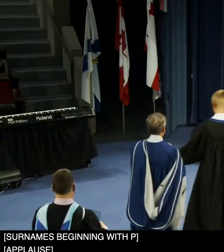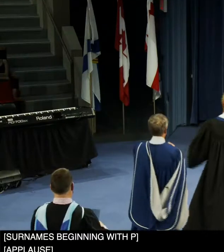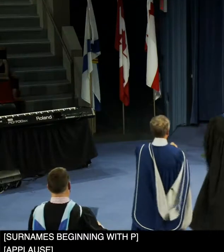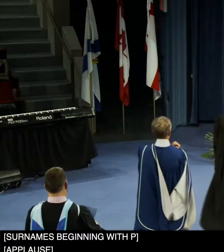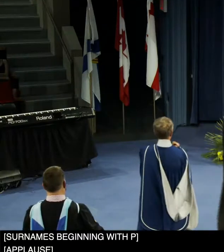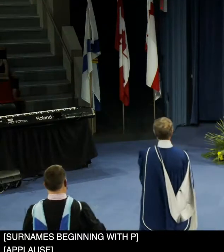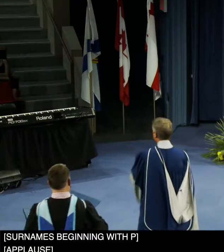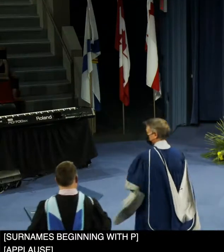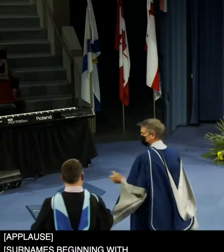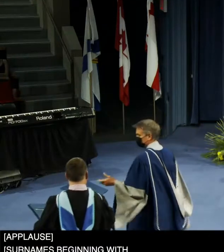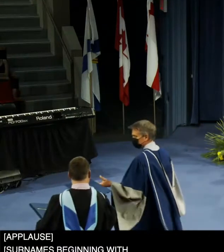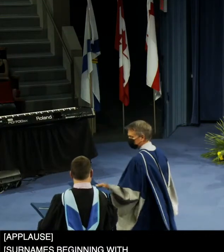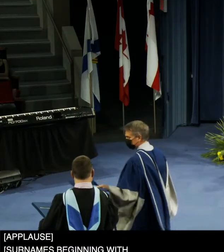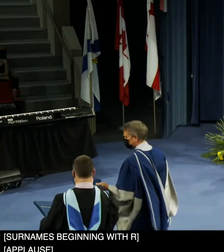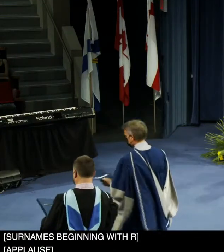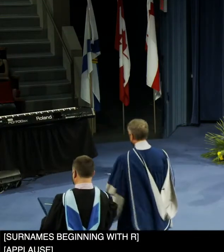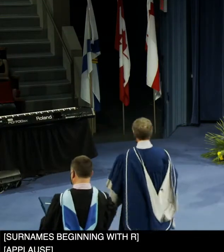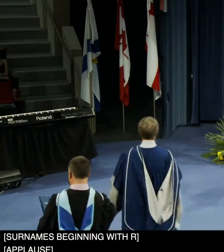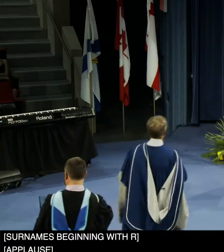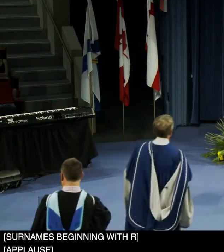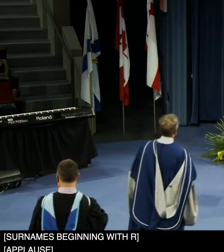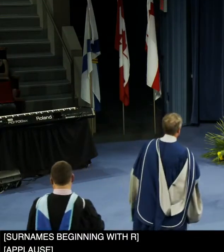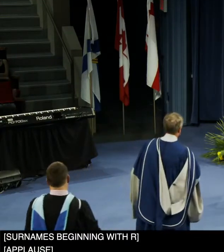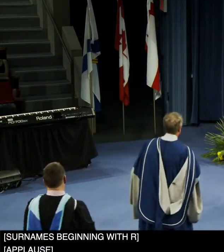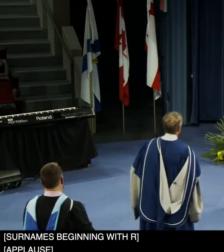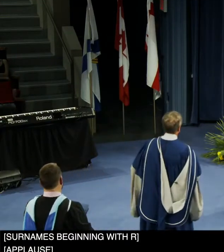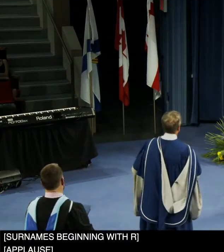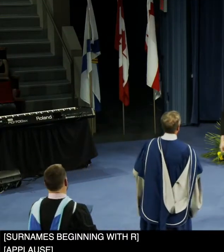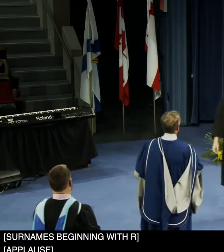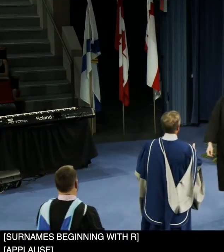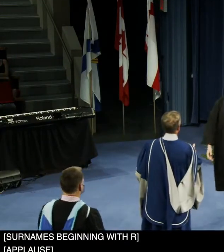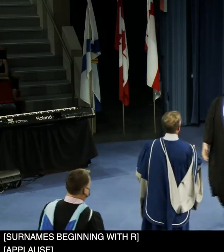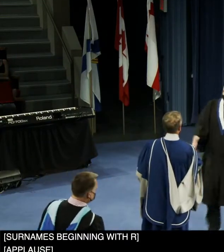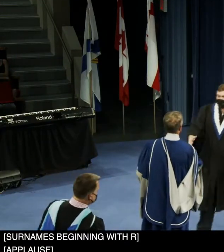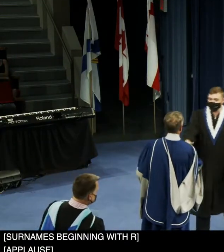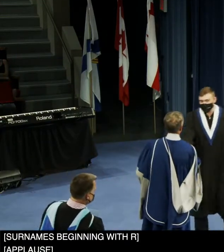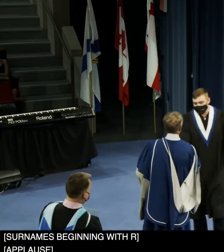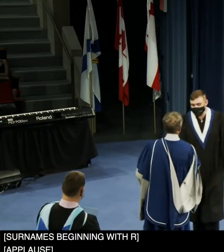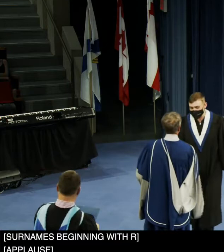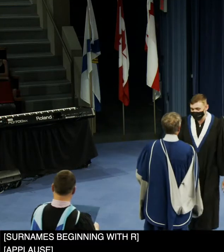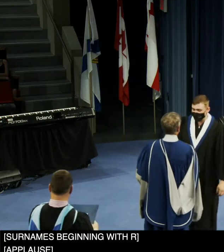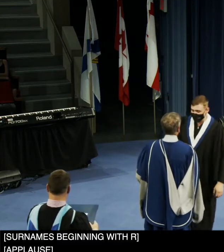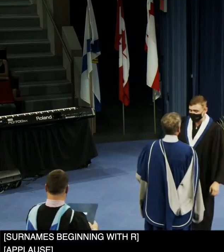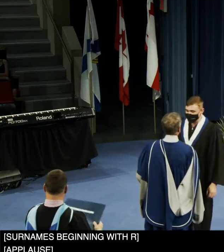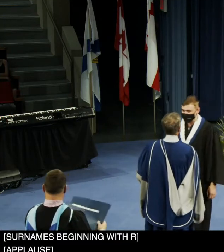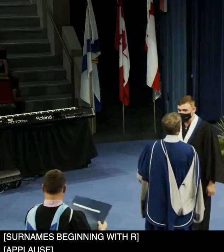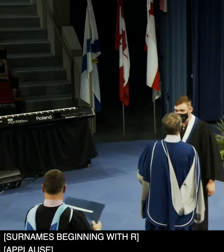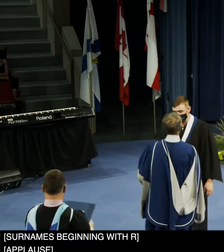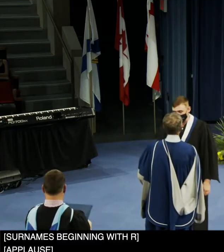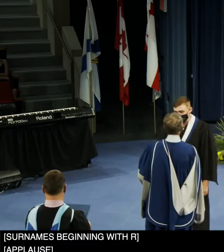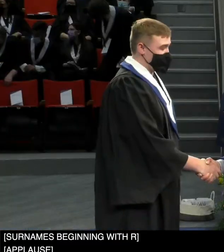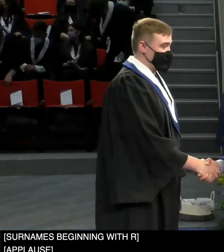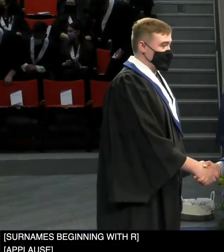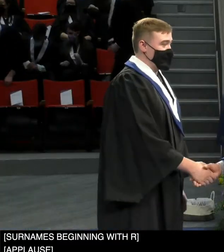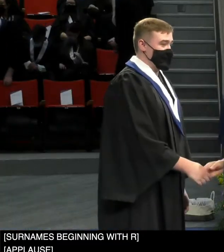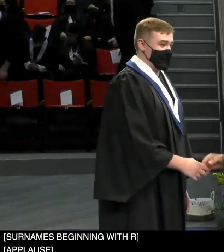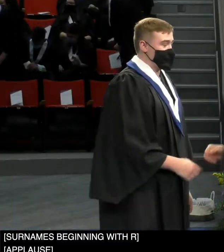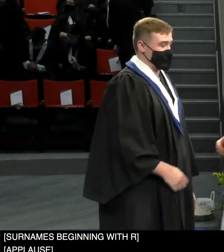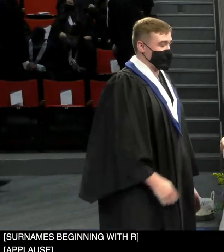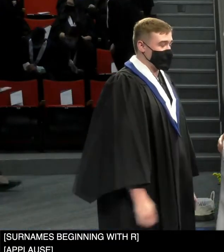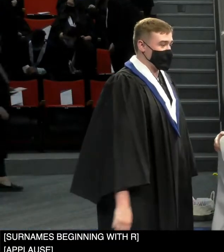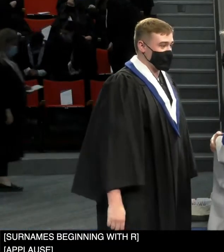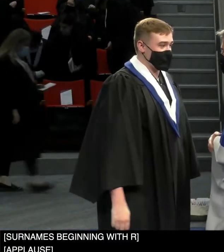My name is Jamie Hartling, Academic Chair for the School of Health and Human Services. Mr. President, I present to you the following